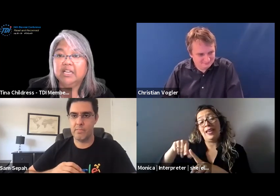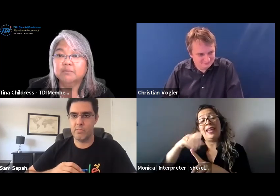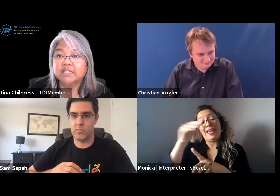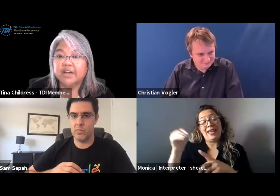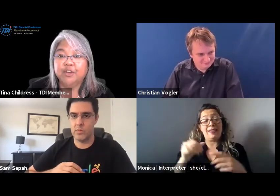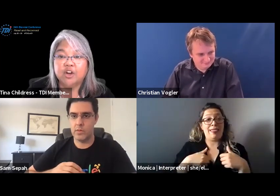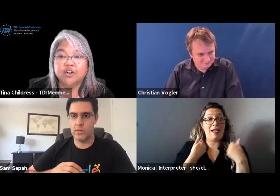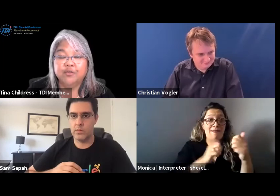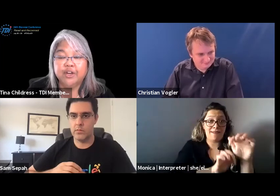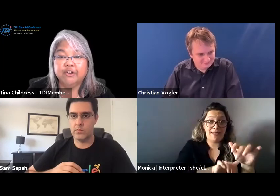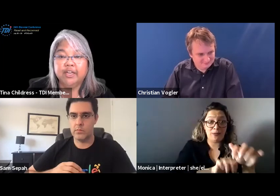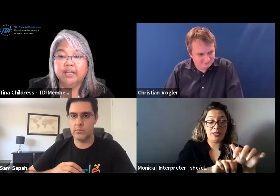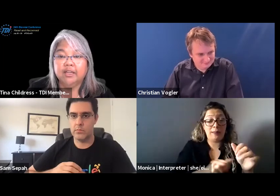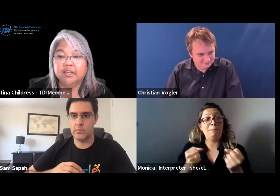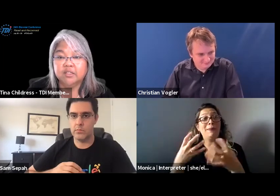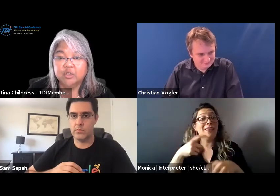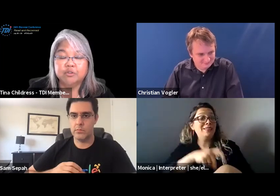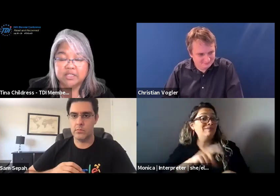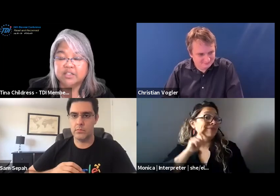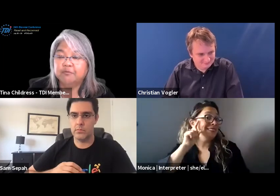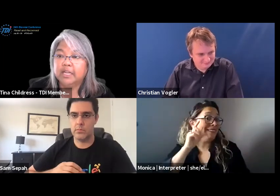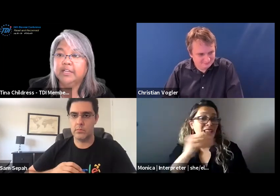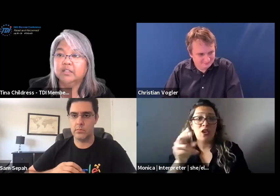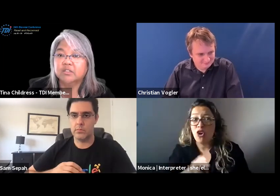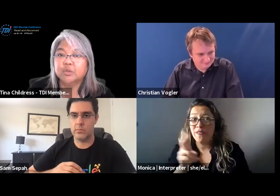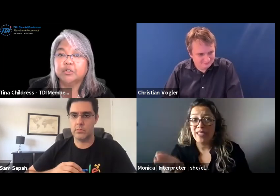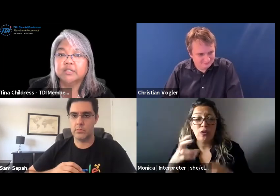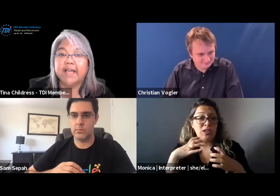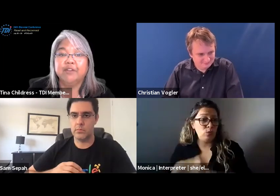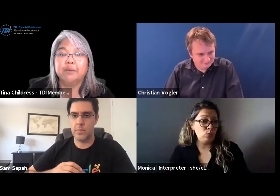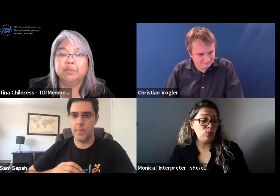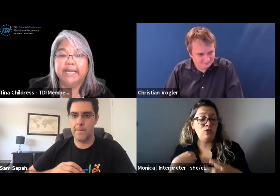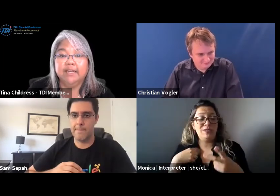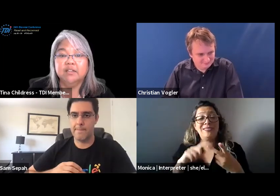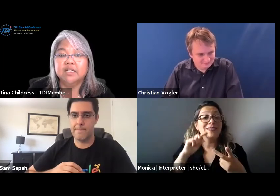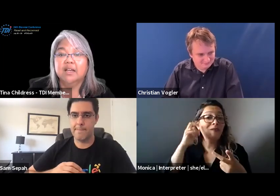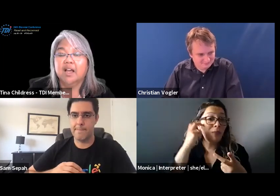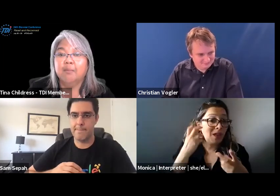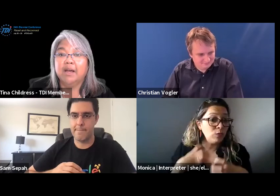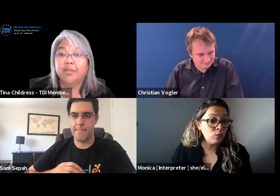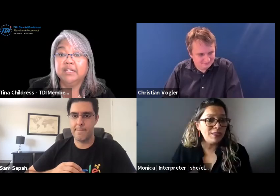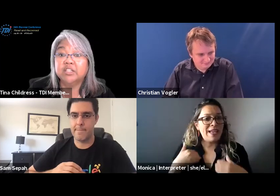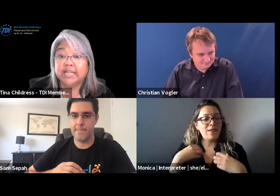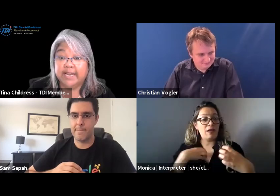times deaf and hard of hearing consumers and deafblind consumers have complained about the